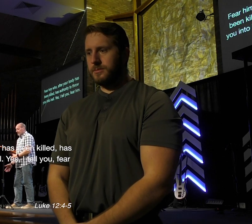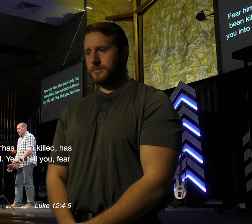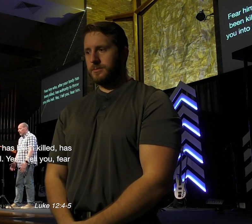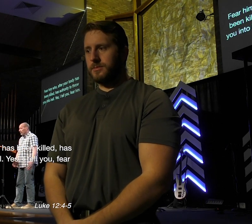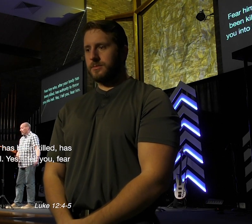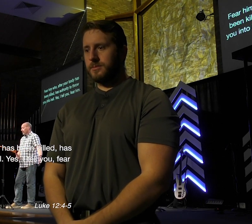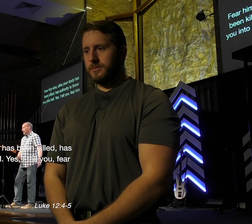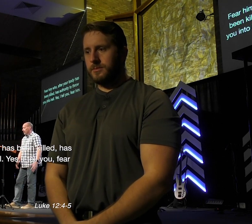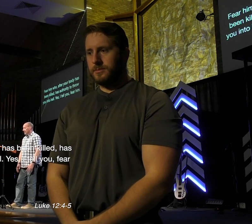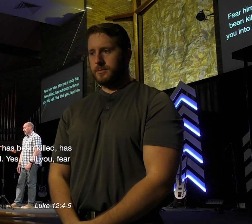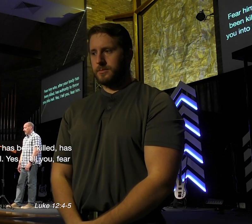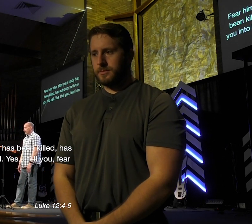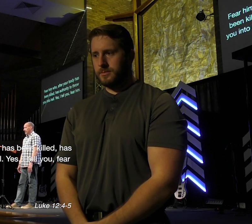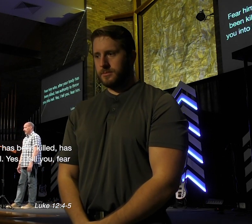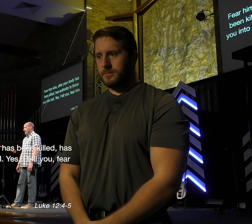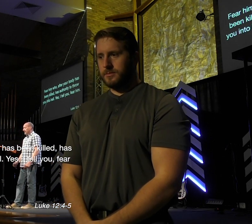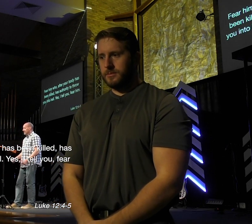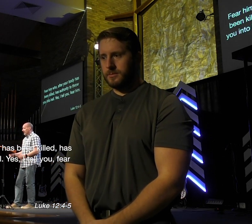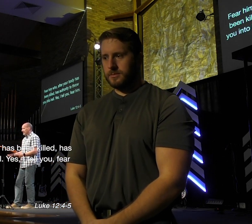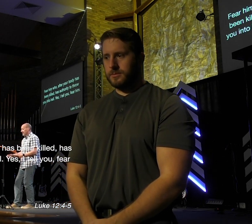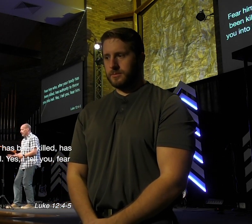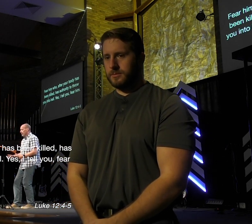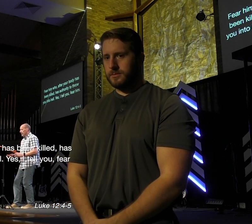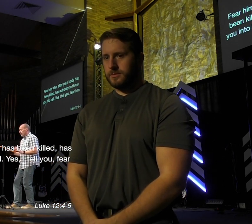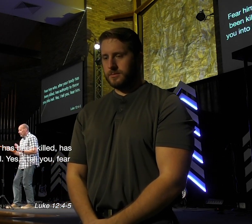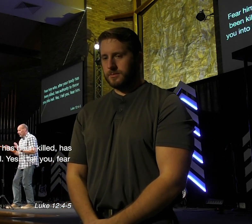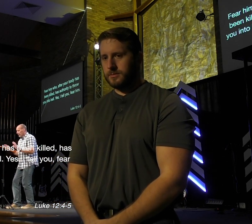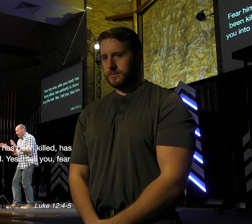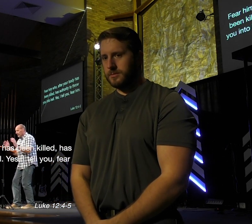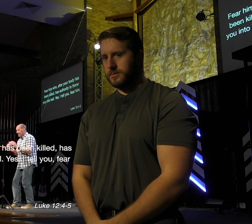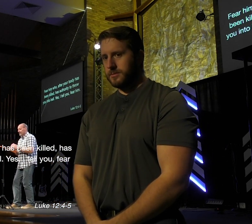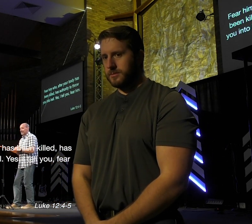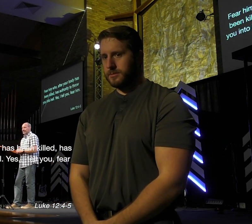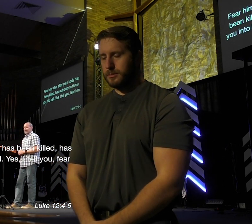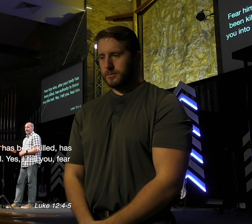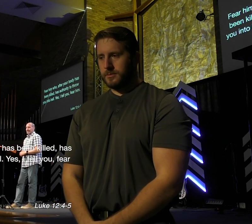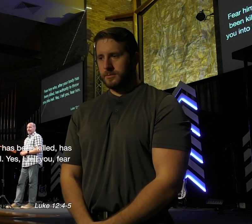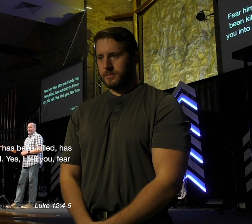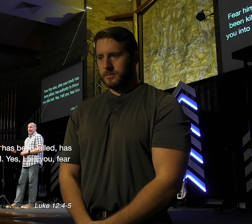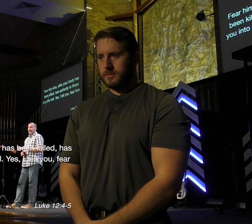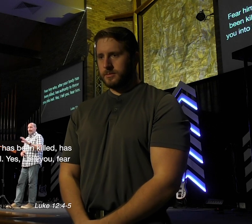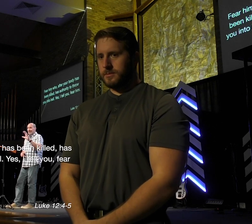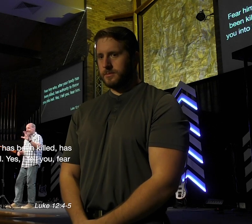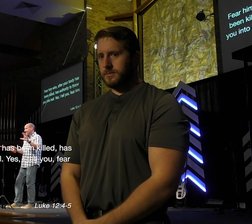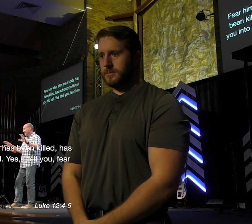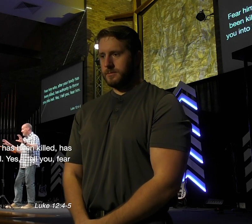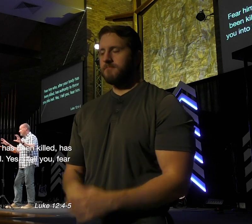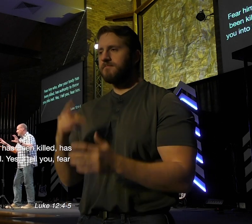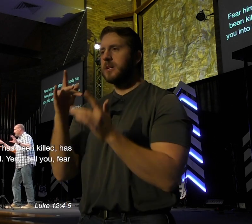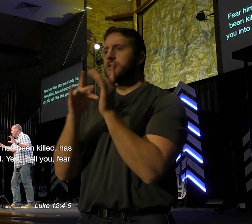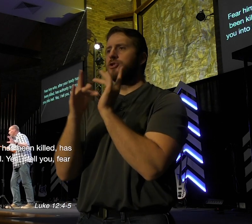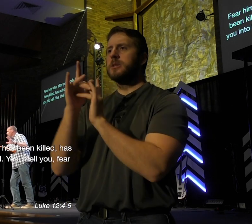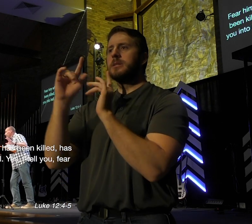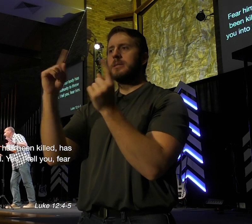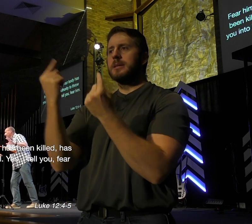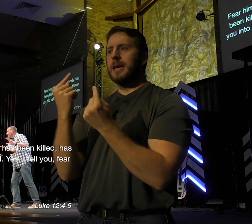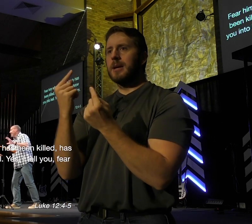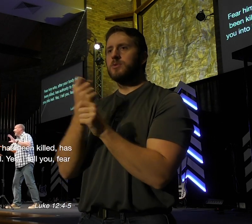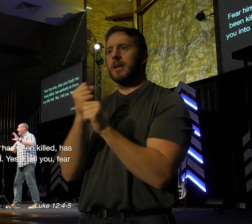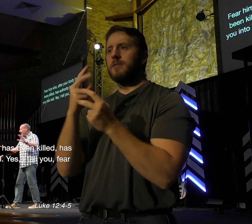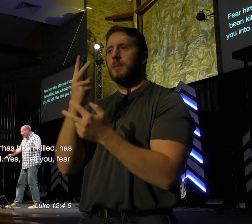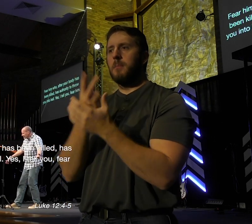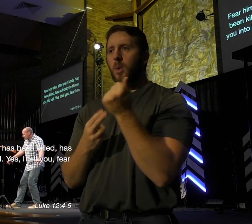killed, has authority to throw you into hell. Yes, I tell you, fear him. Jesus came to save both